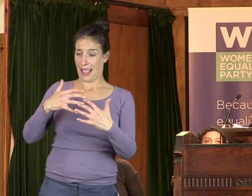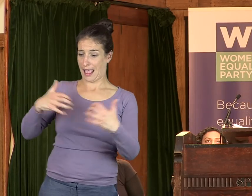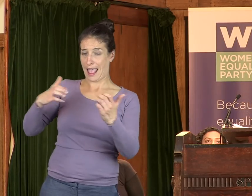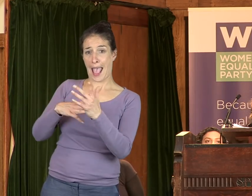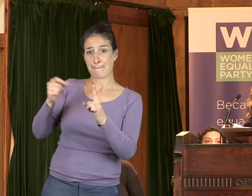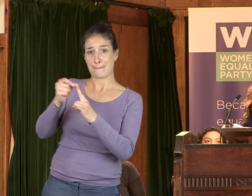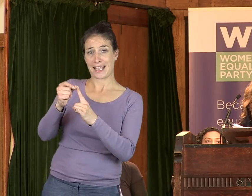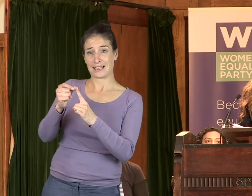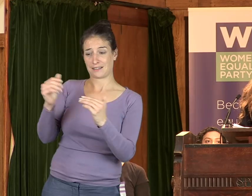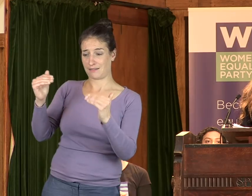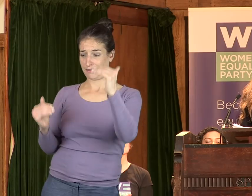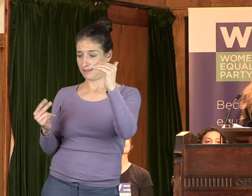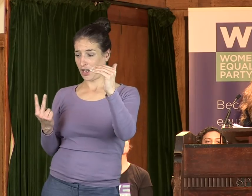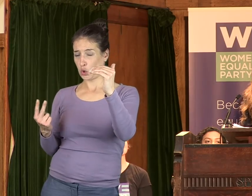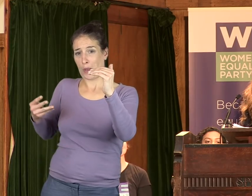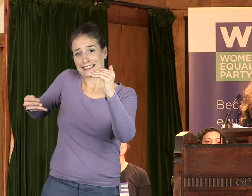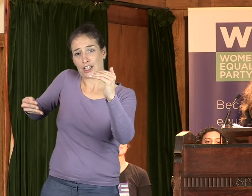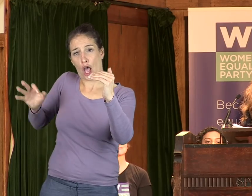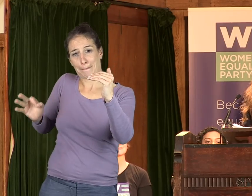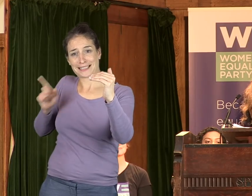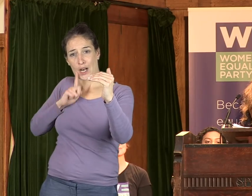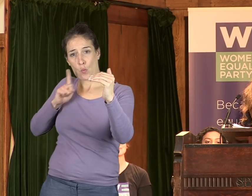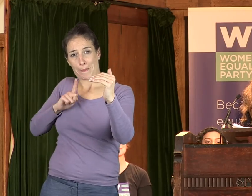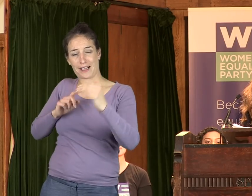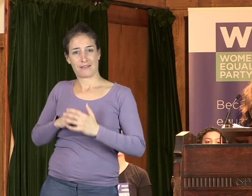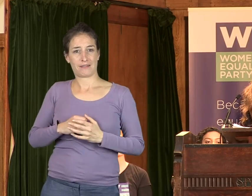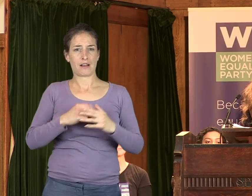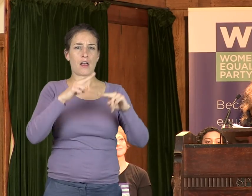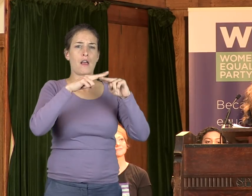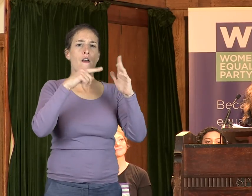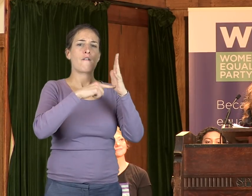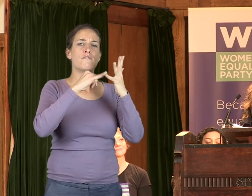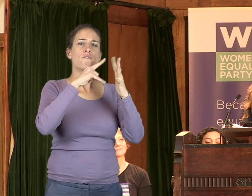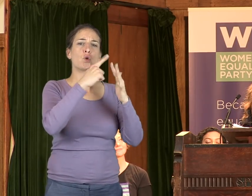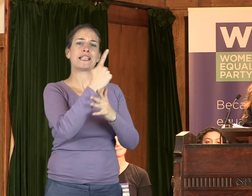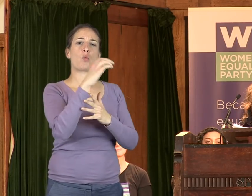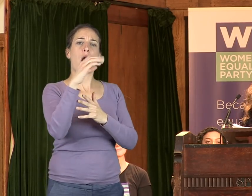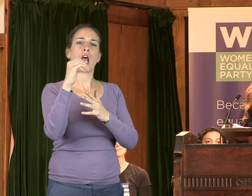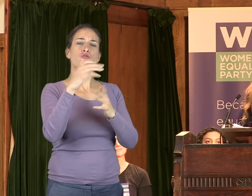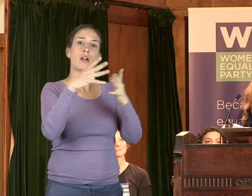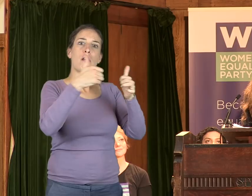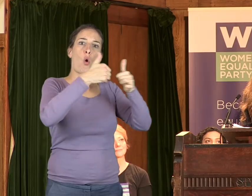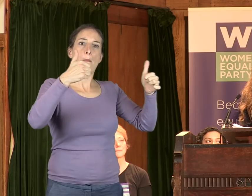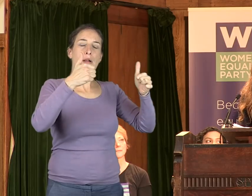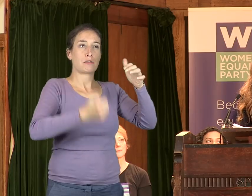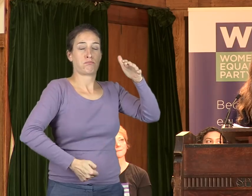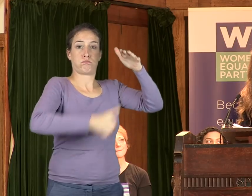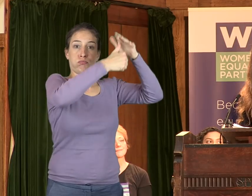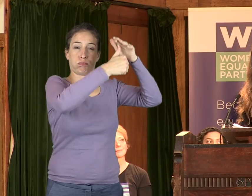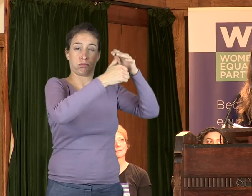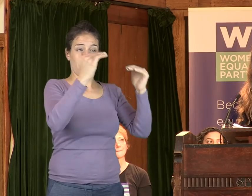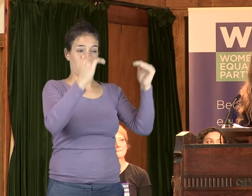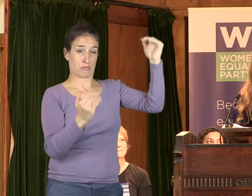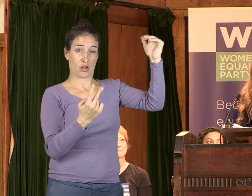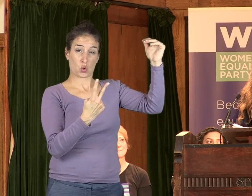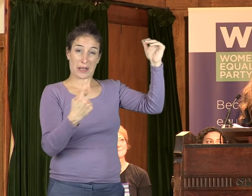MPs being women. We're meant to be happy with just 25% of FTSE 100 boards involving women. We're meant